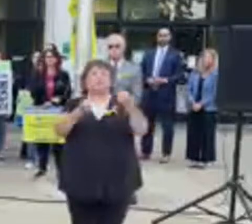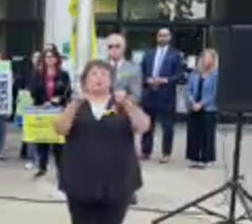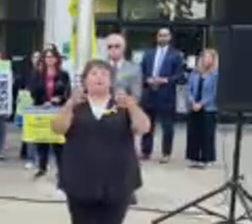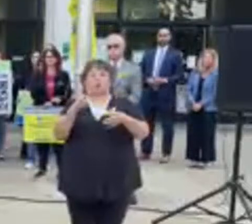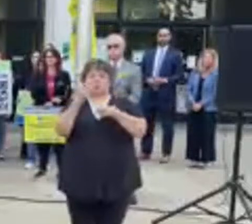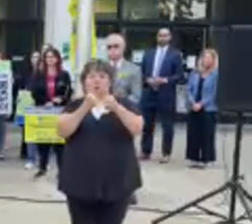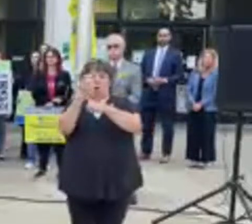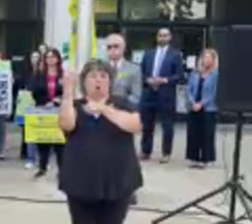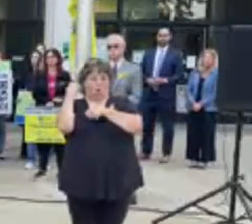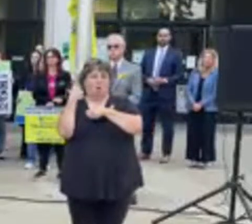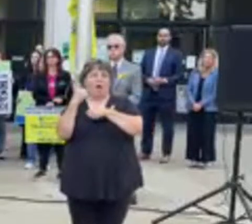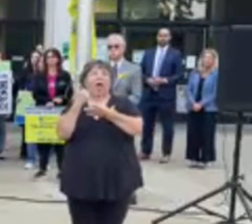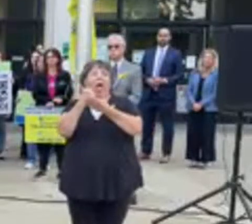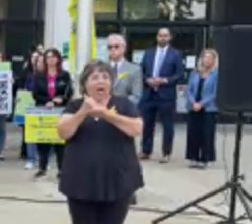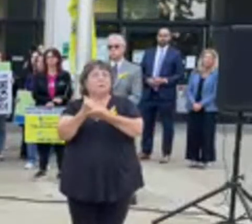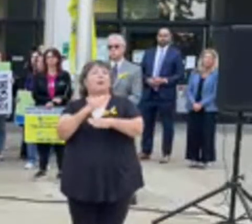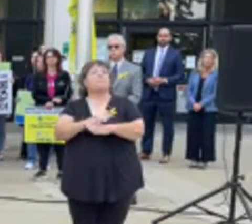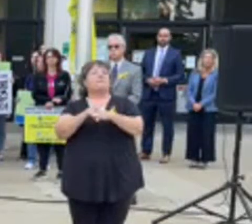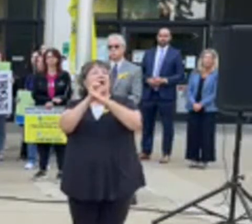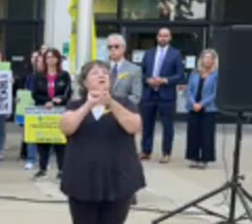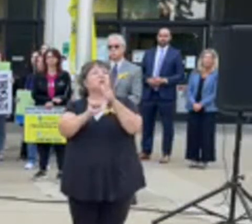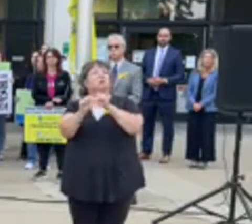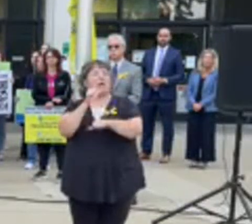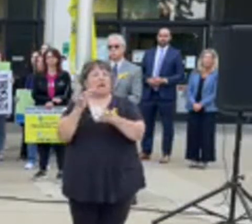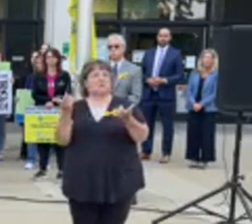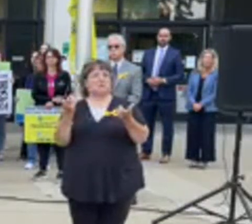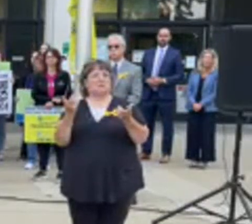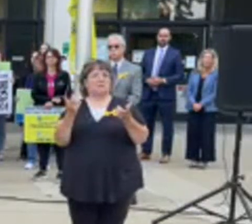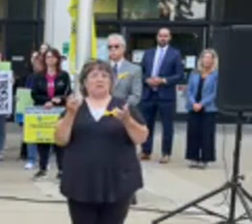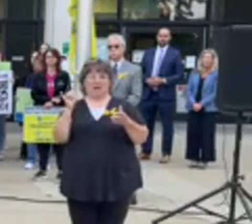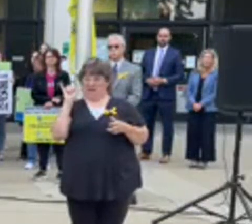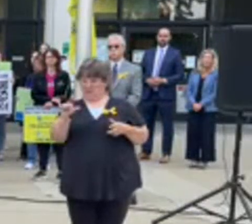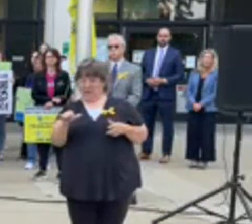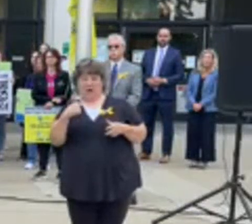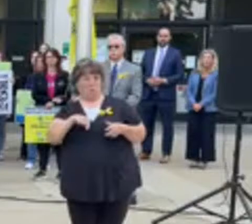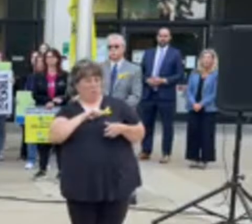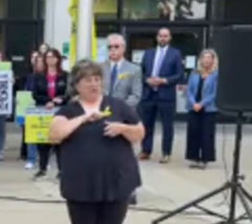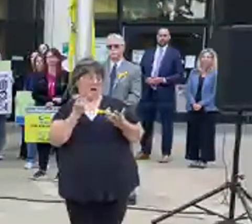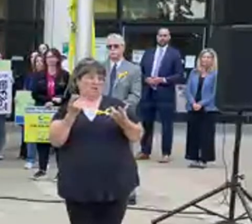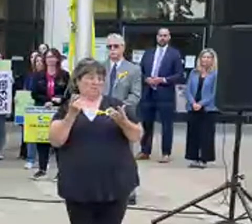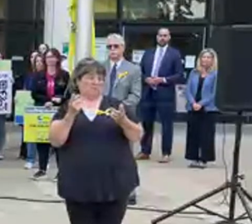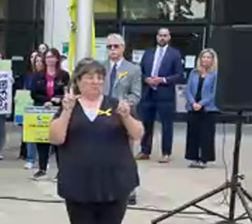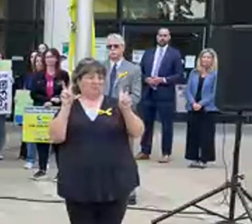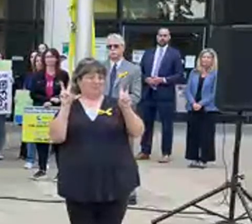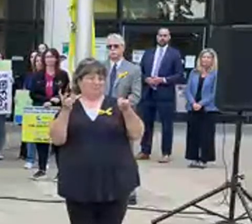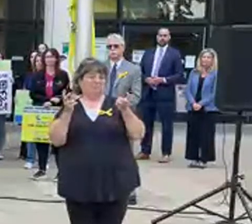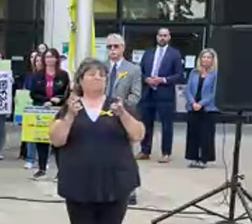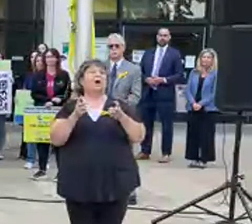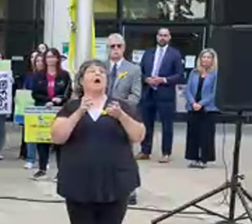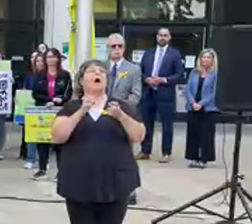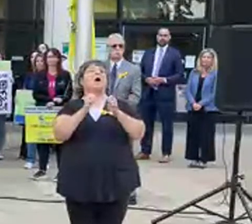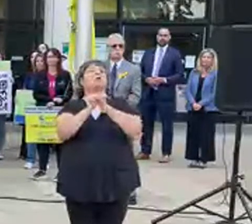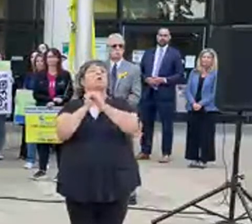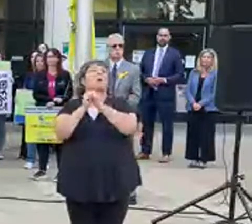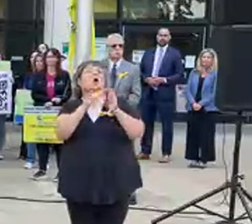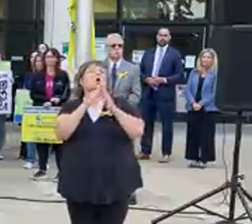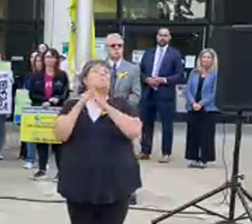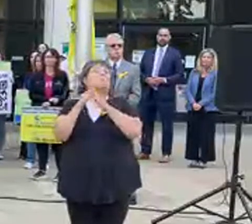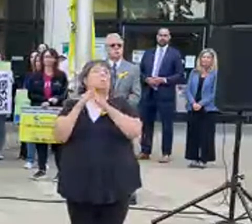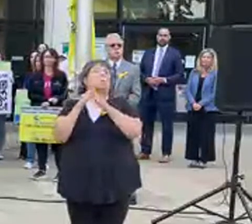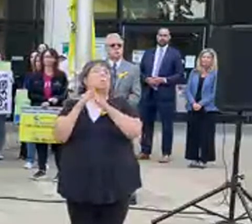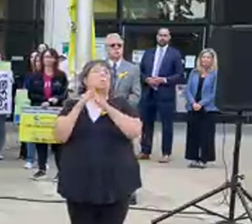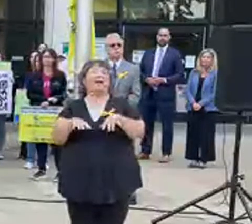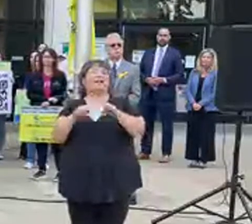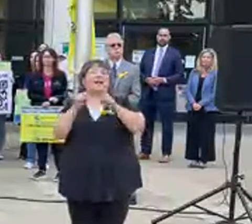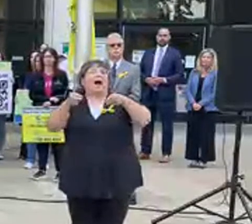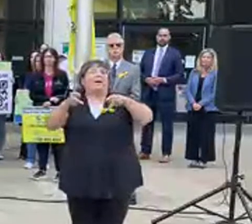a couple years ago who actually helped prevent a suicide. So that's what we're about, being together as a community